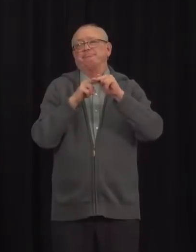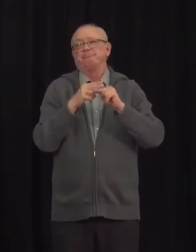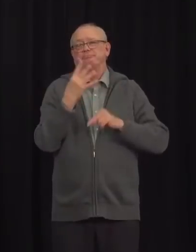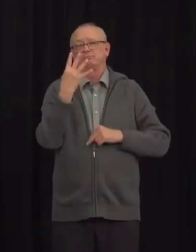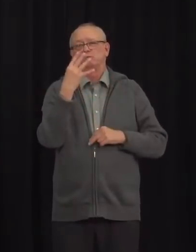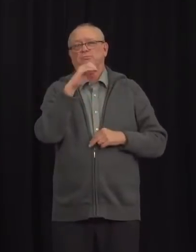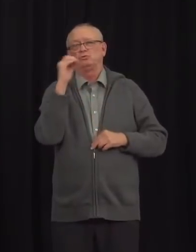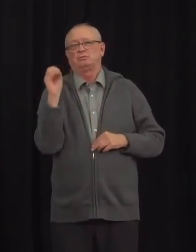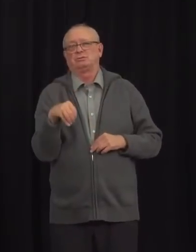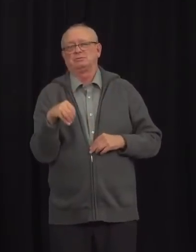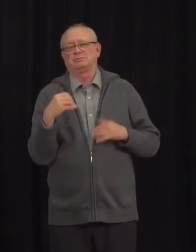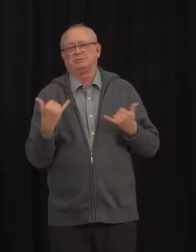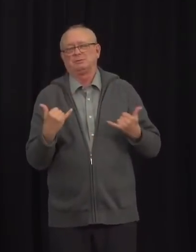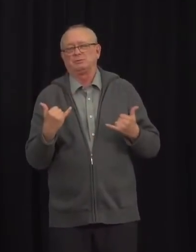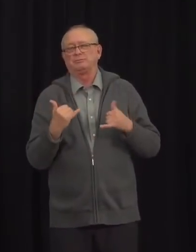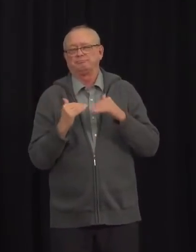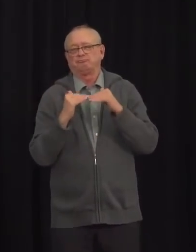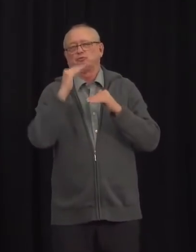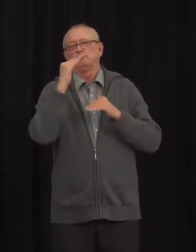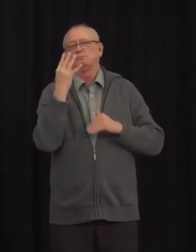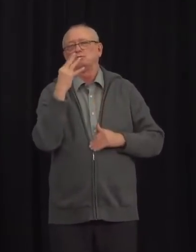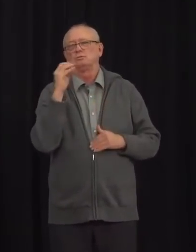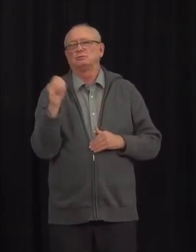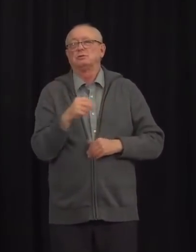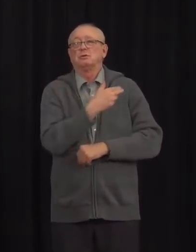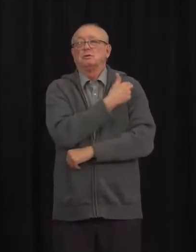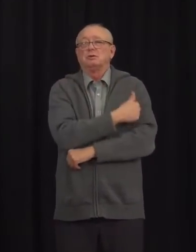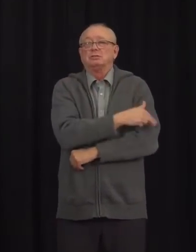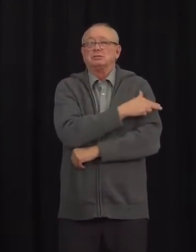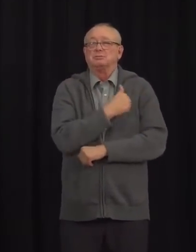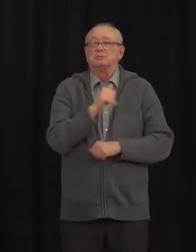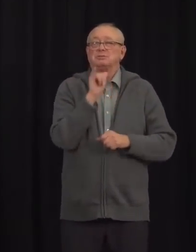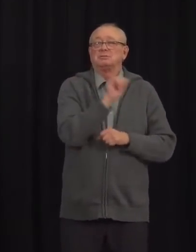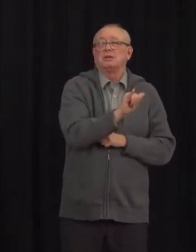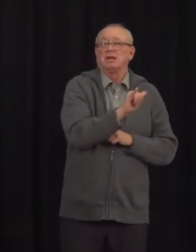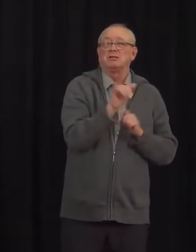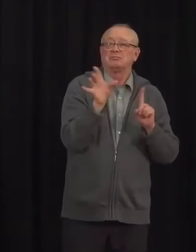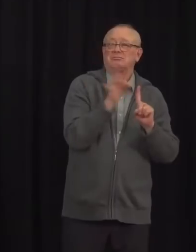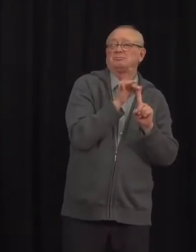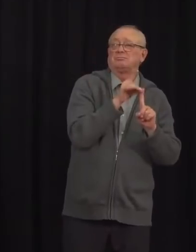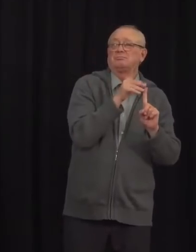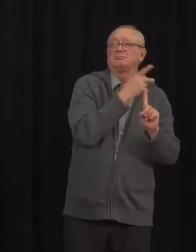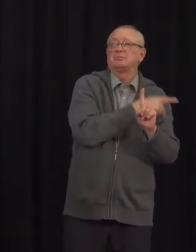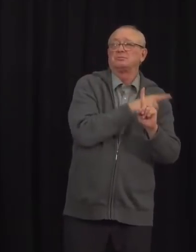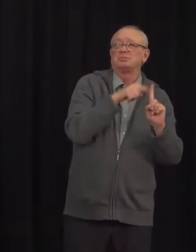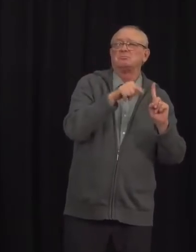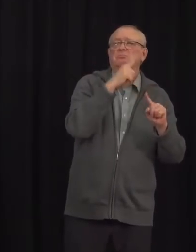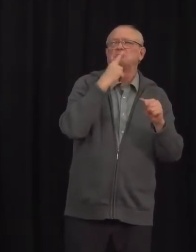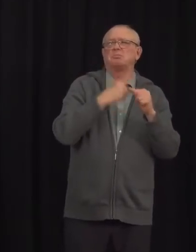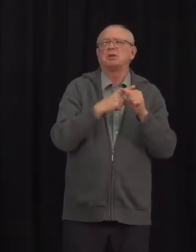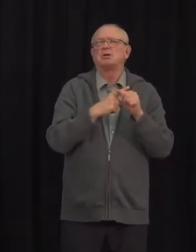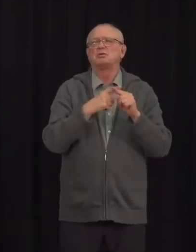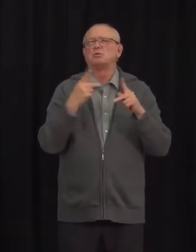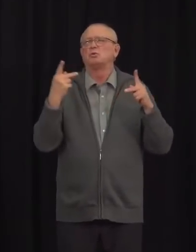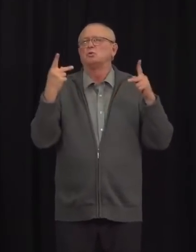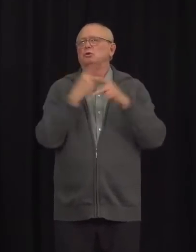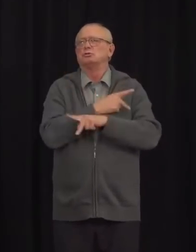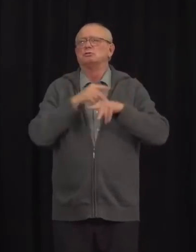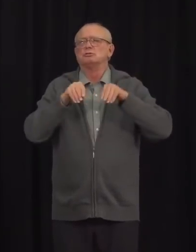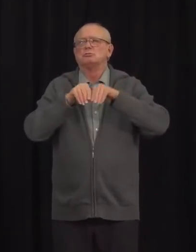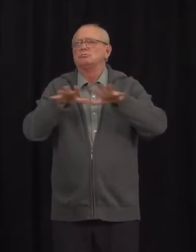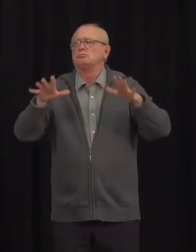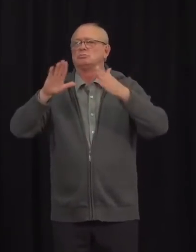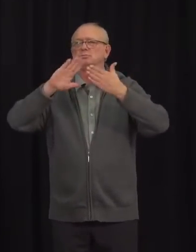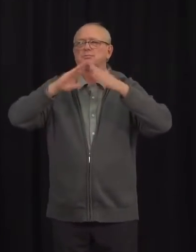4%. Hospitalizations of COVID-19 patients and the other impacts of increased community spread have started